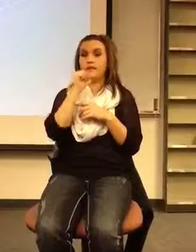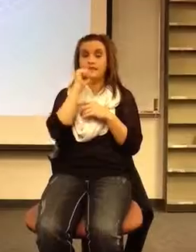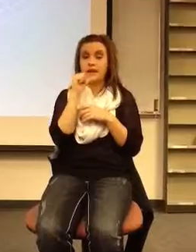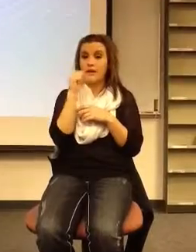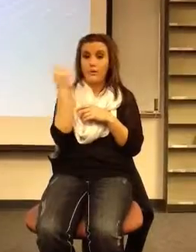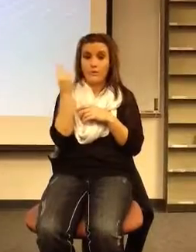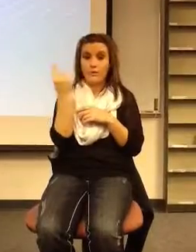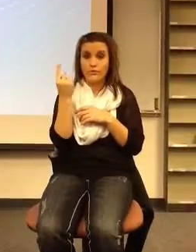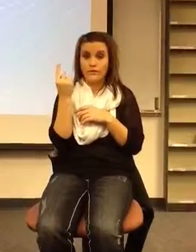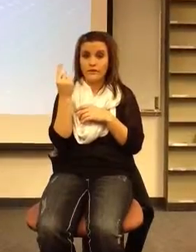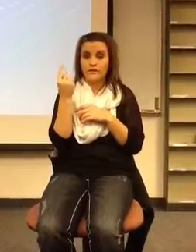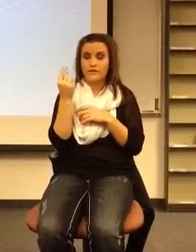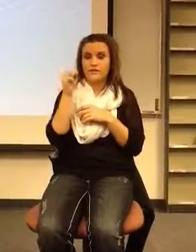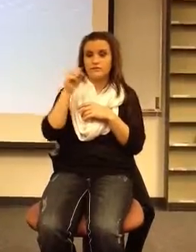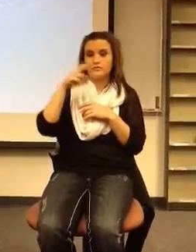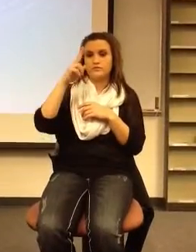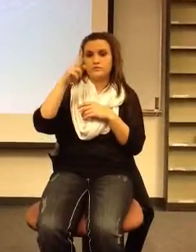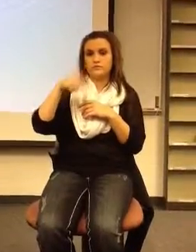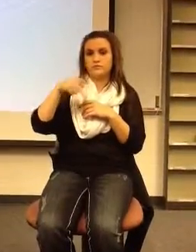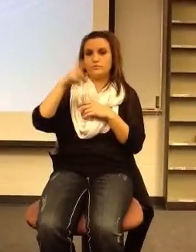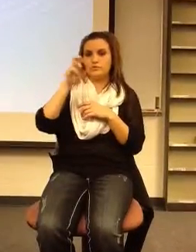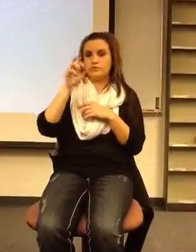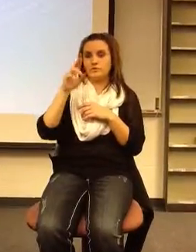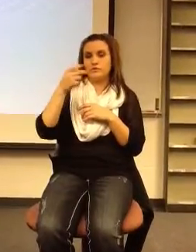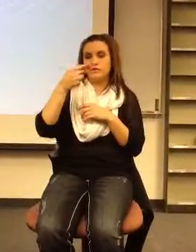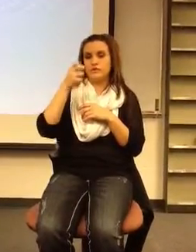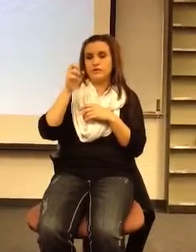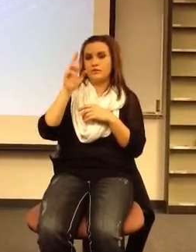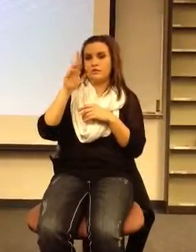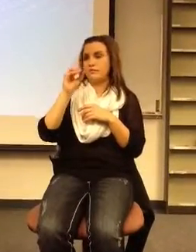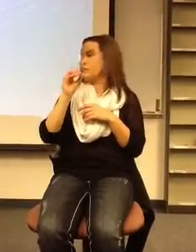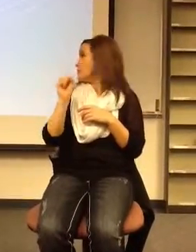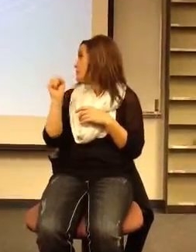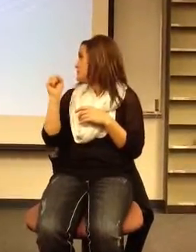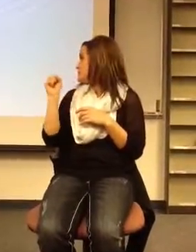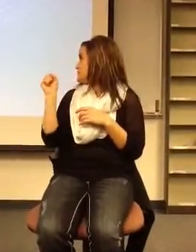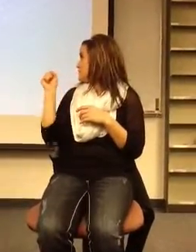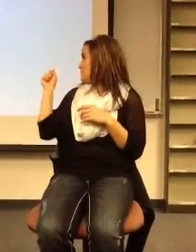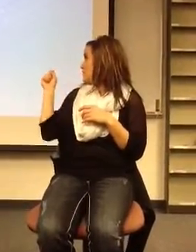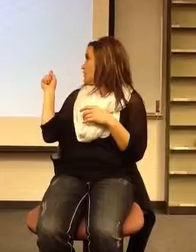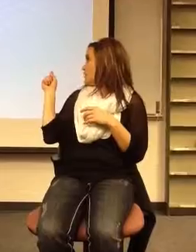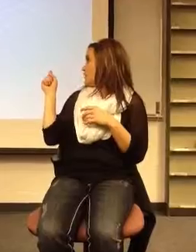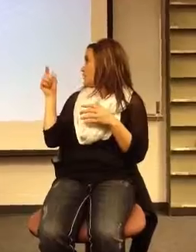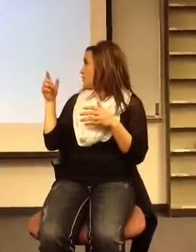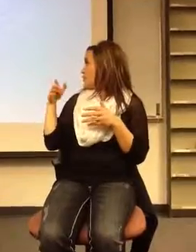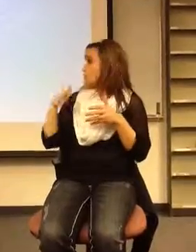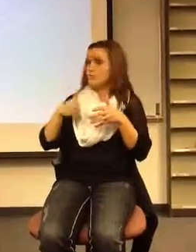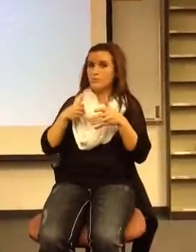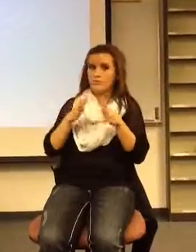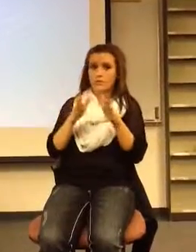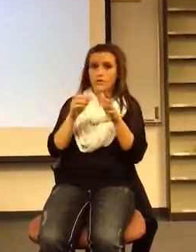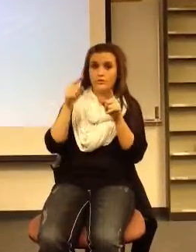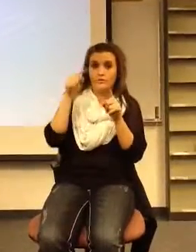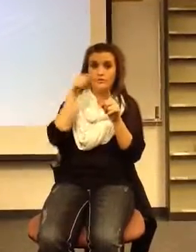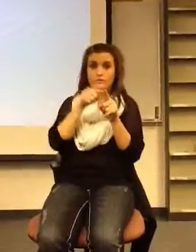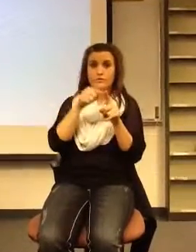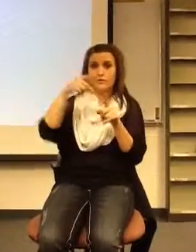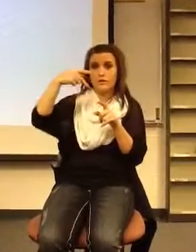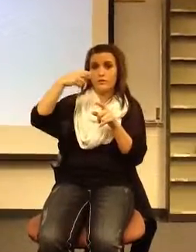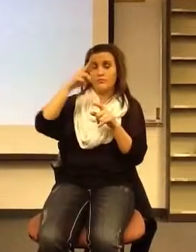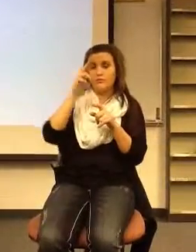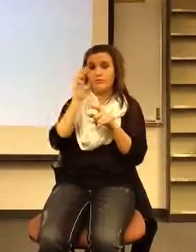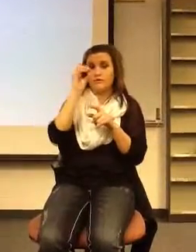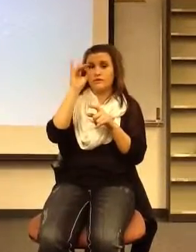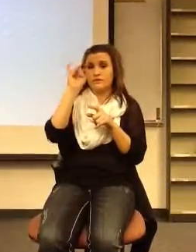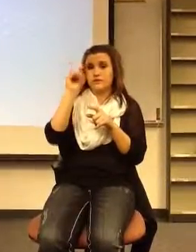superheroes. Maybe you saw Road to Perdition, which won Academy Awards. Starred Tom